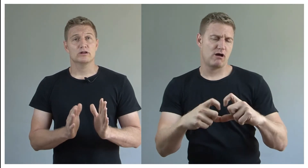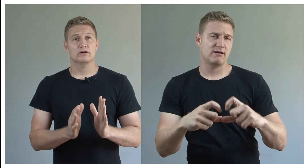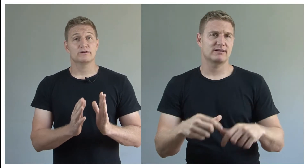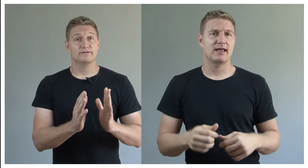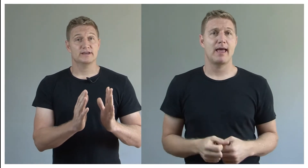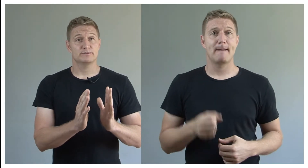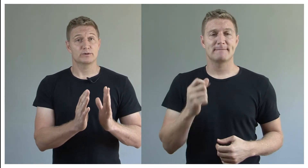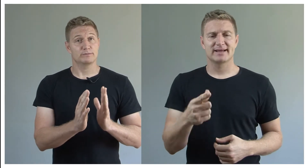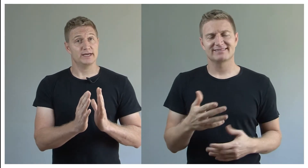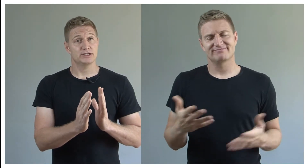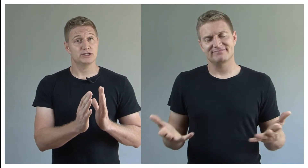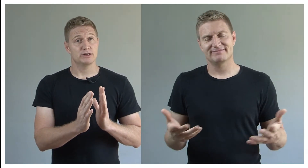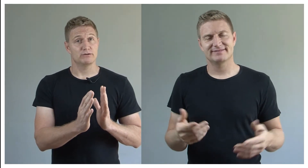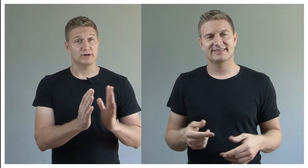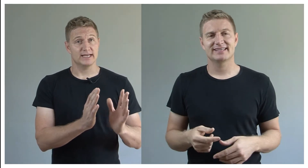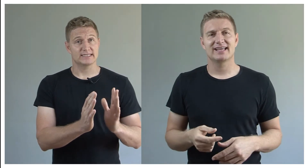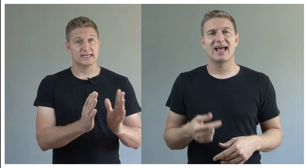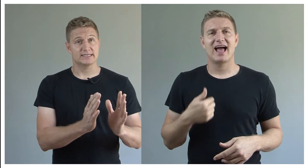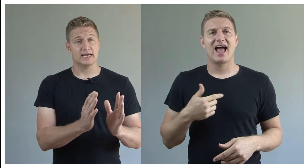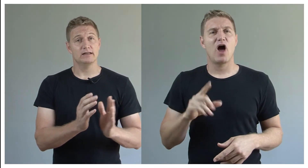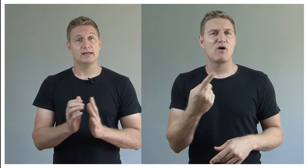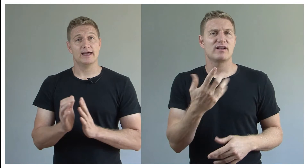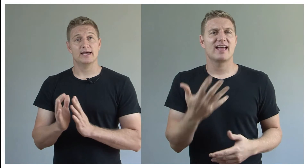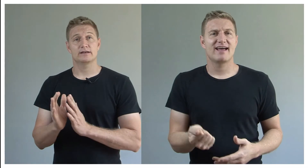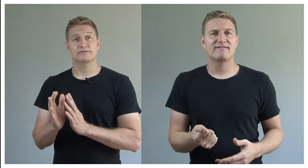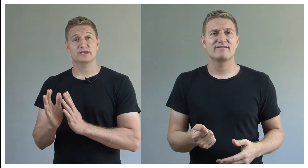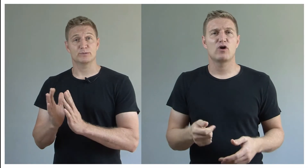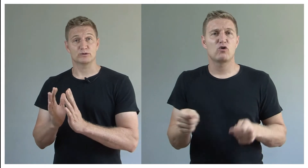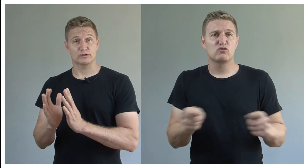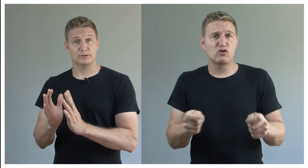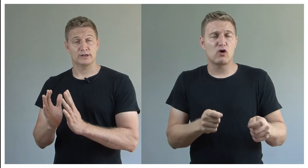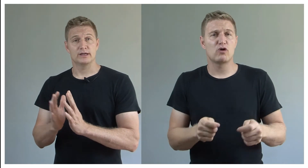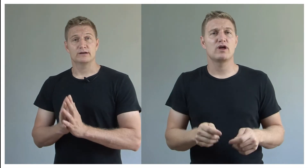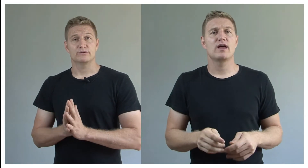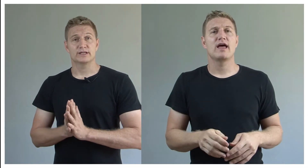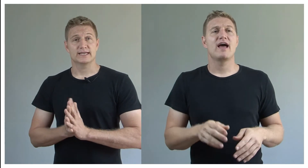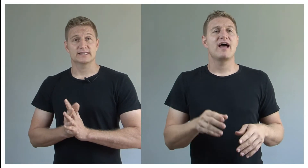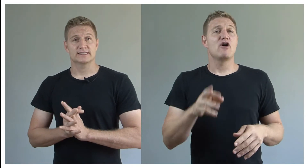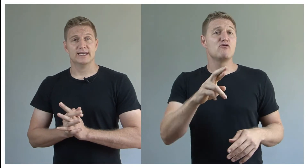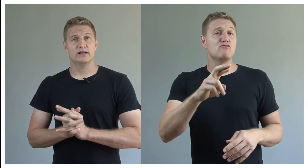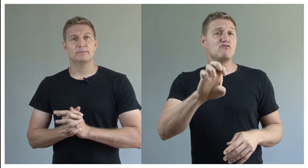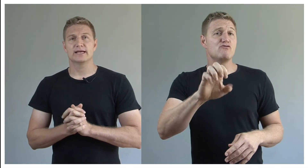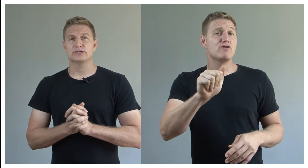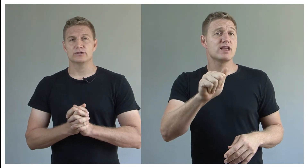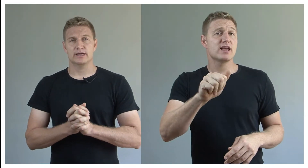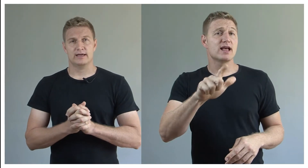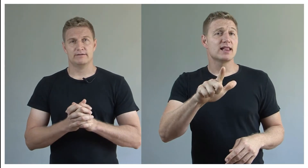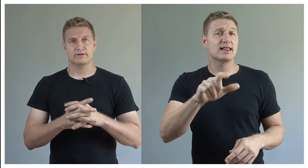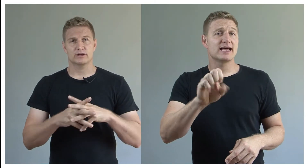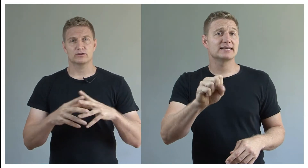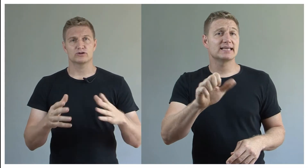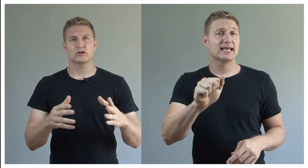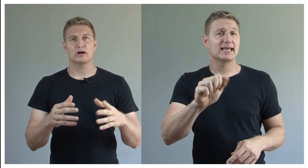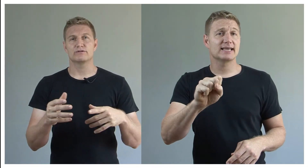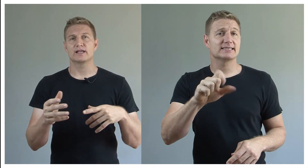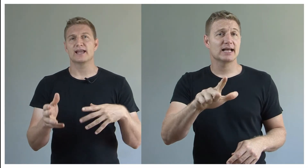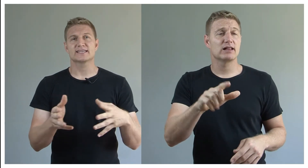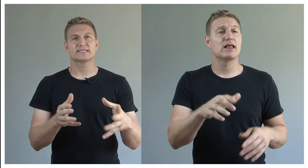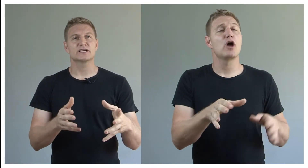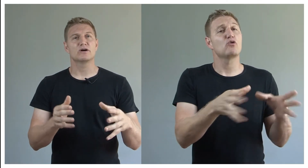over Facebook page Real SASL and Facebook group Real SASL, but I do not have control over the likes and the comments